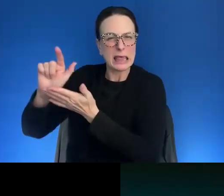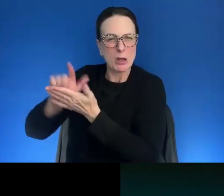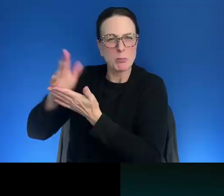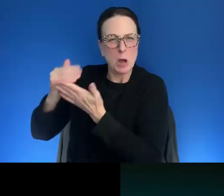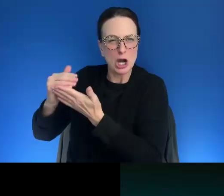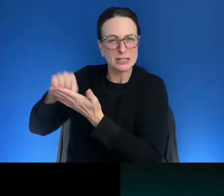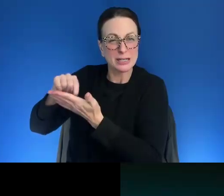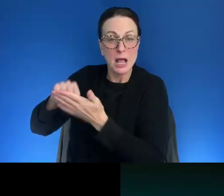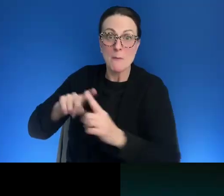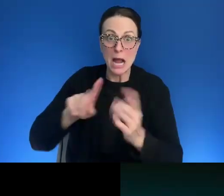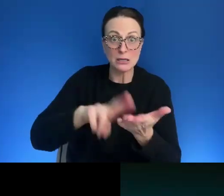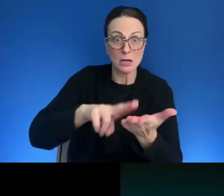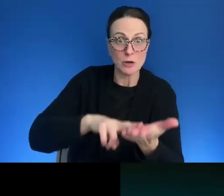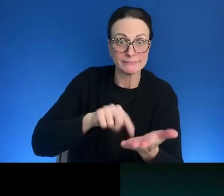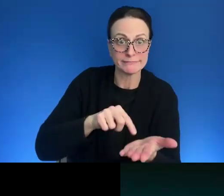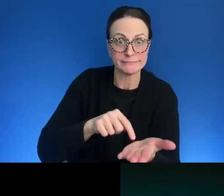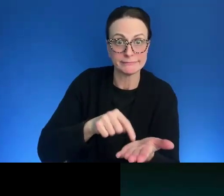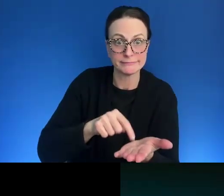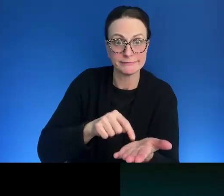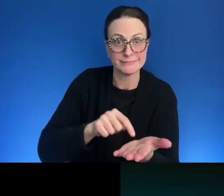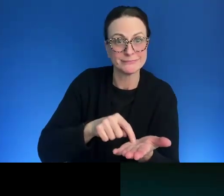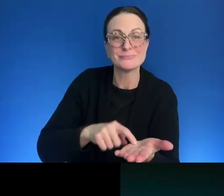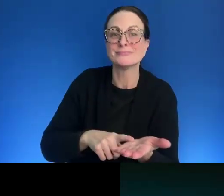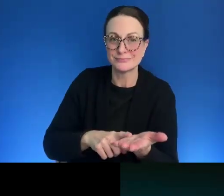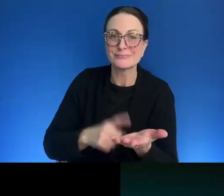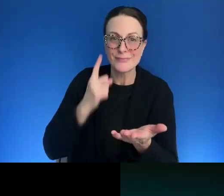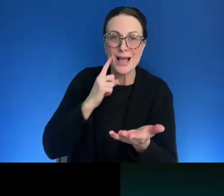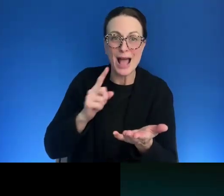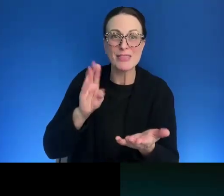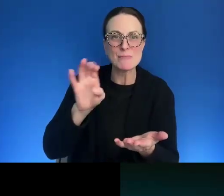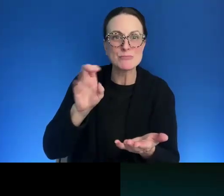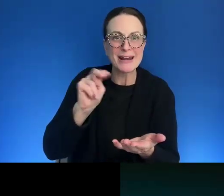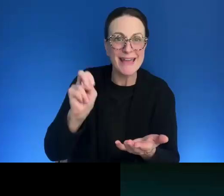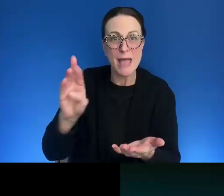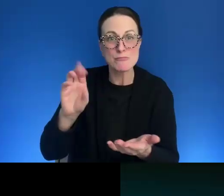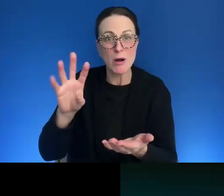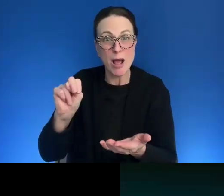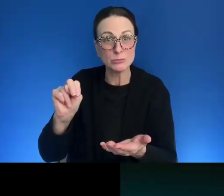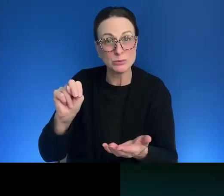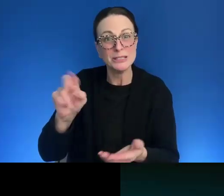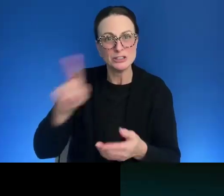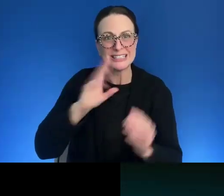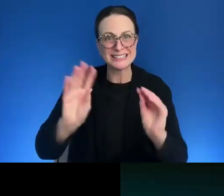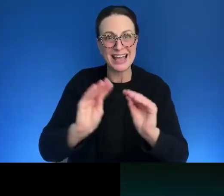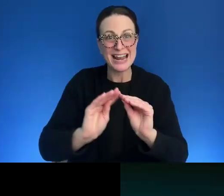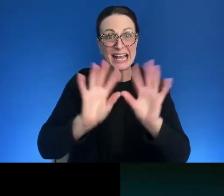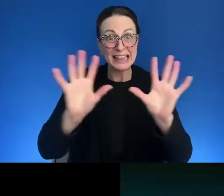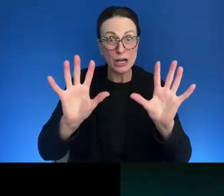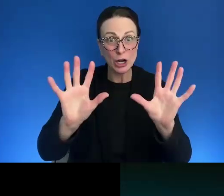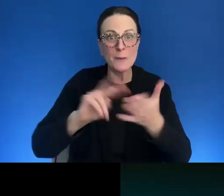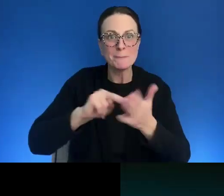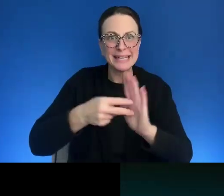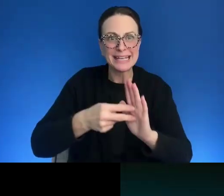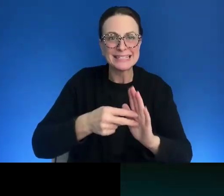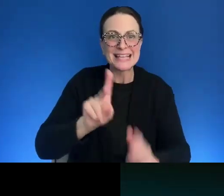but contracts. So I believe, I think Brene Brown, one of her books I read, clear is kind